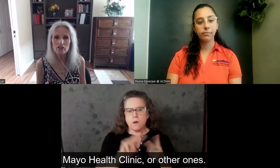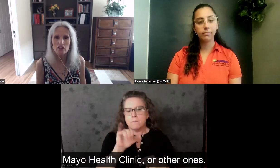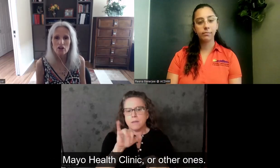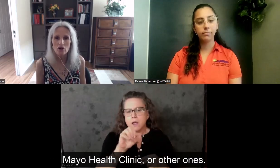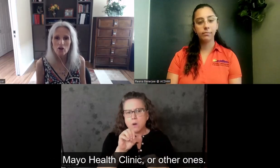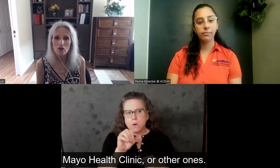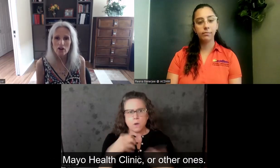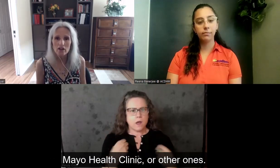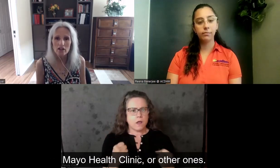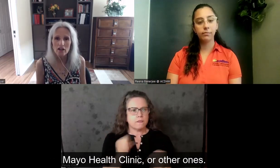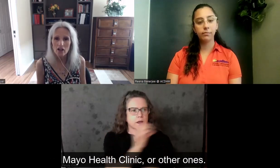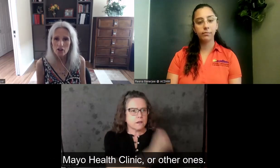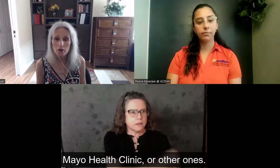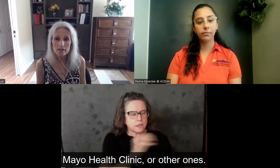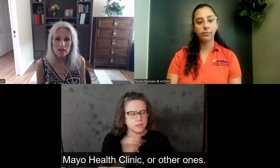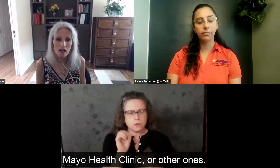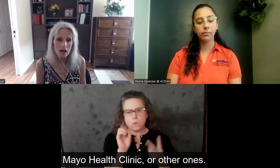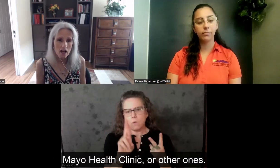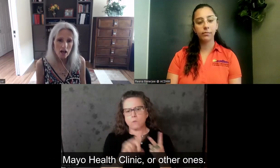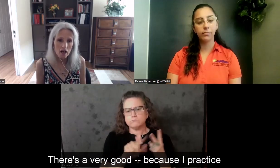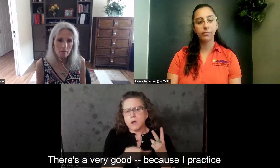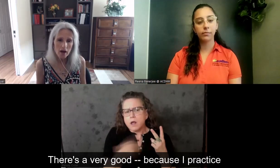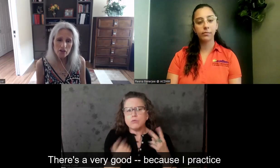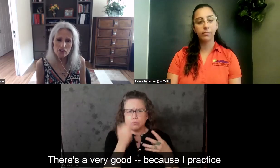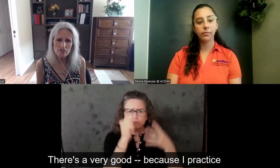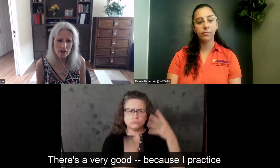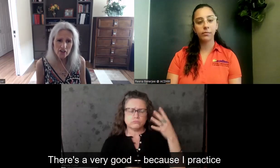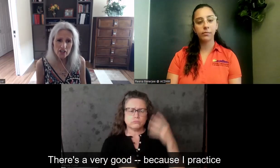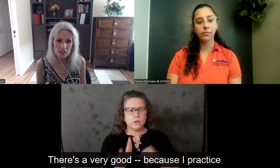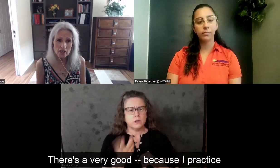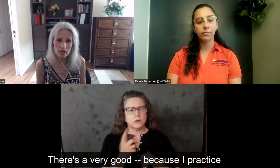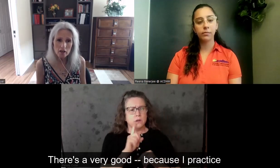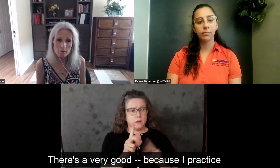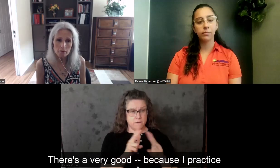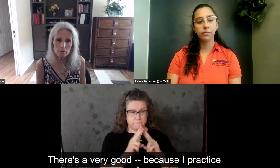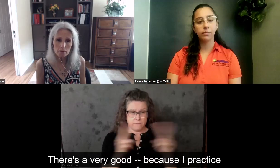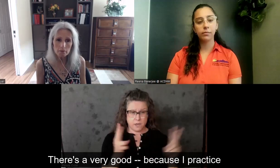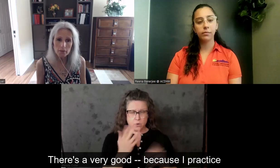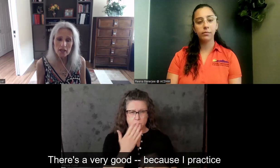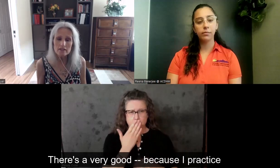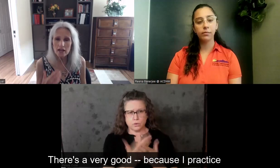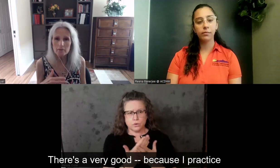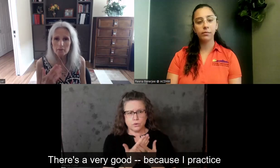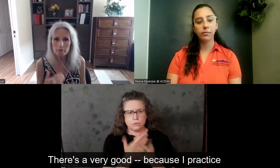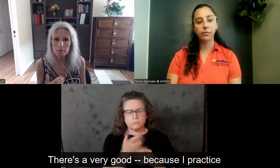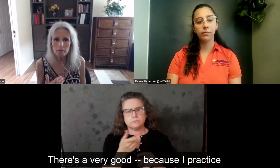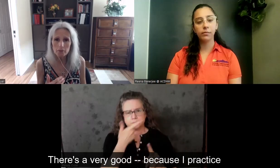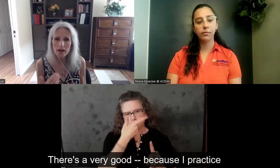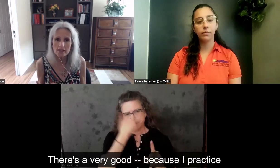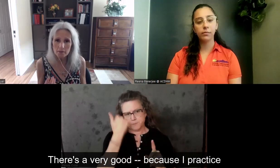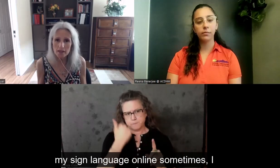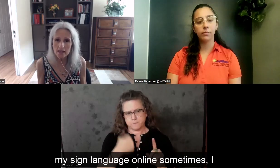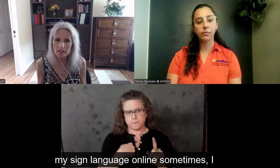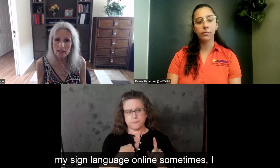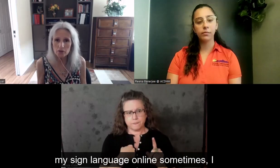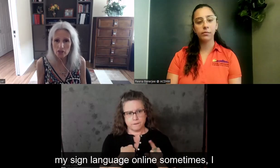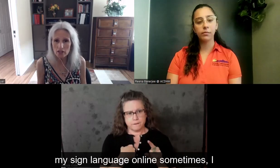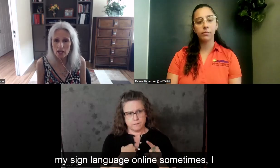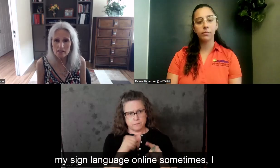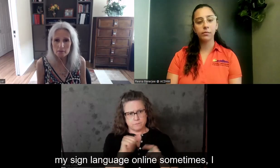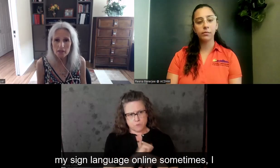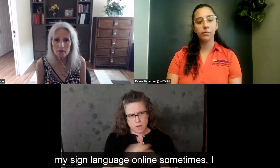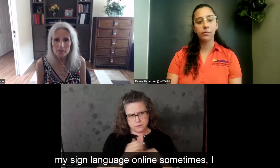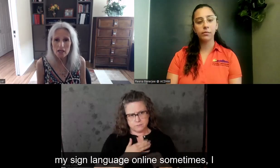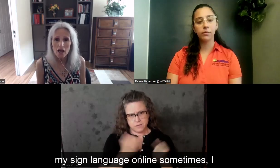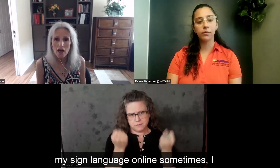Clinic or other ones? There's a very good, because I practice my sign language